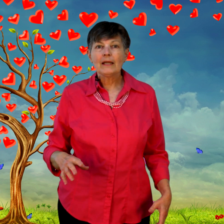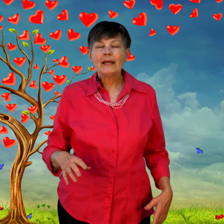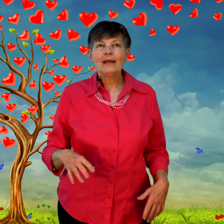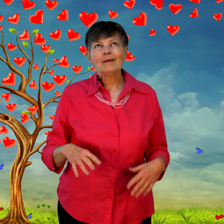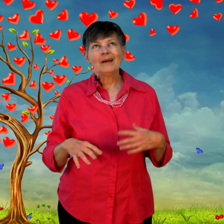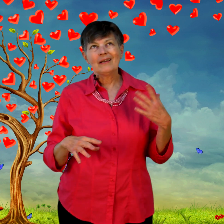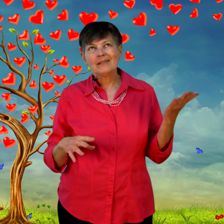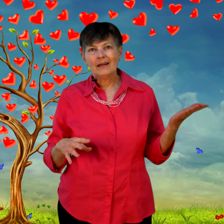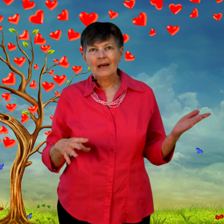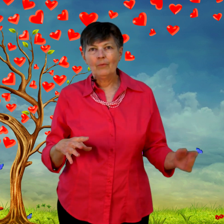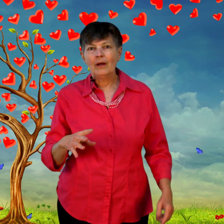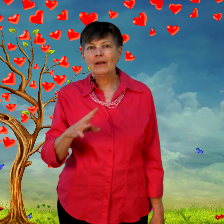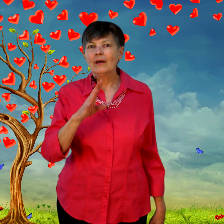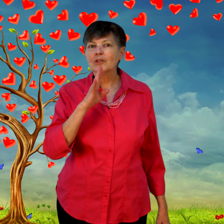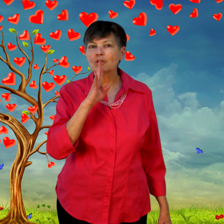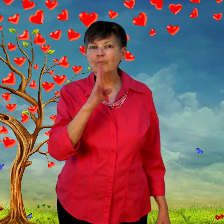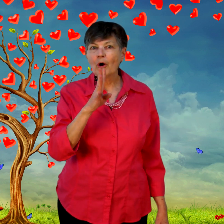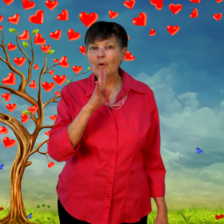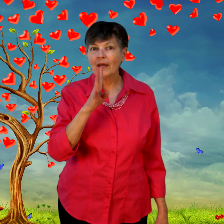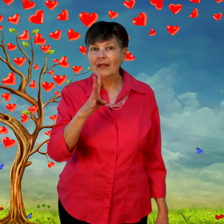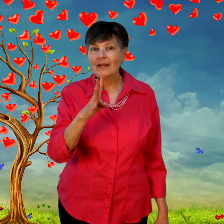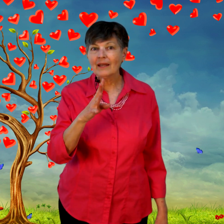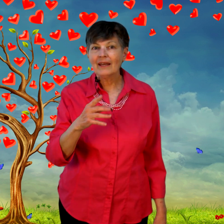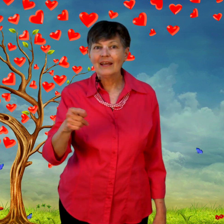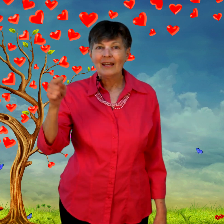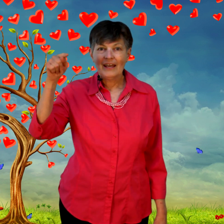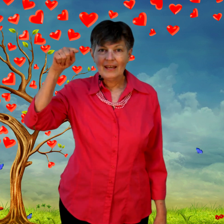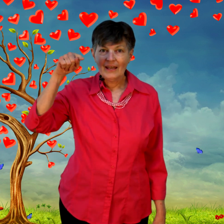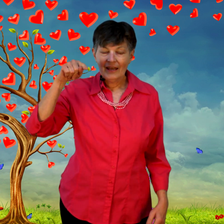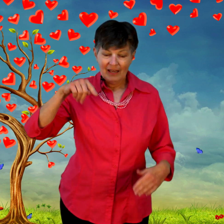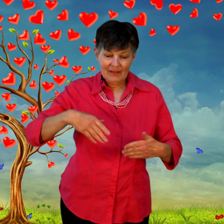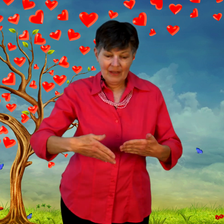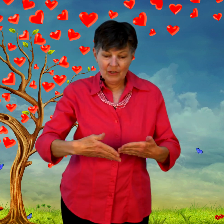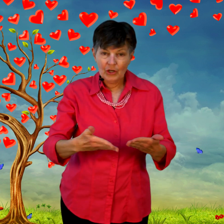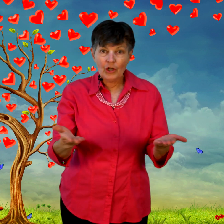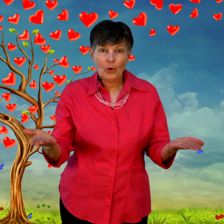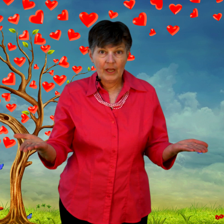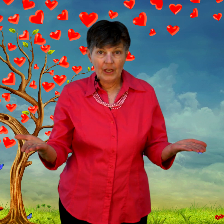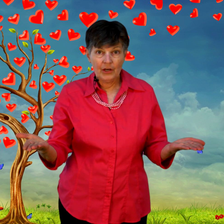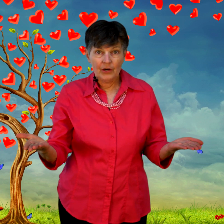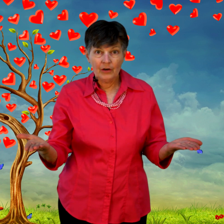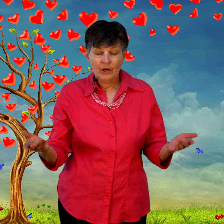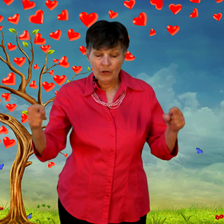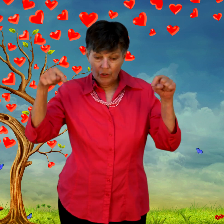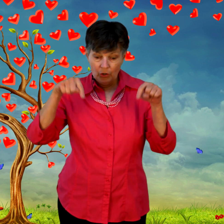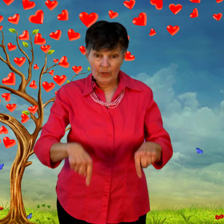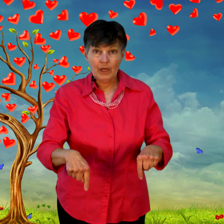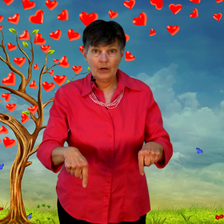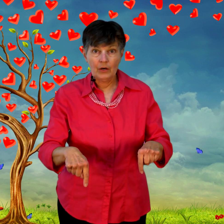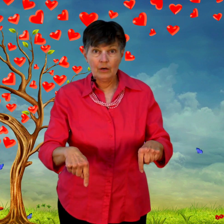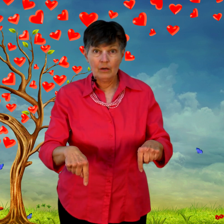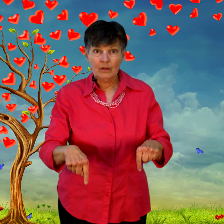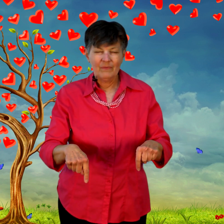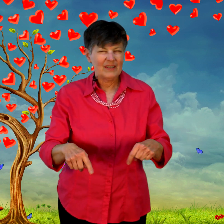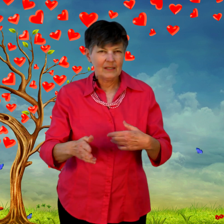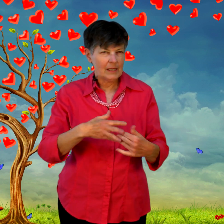Fluently, I'm not going to sign that one. Spoken. And then you can go here. You can go here. Doesn't